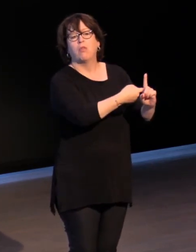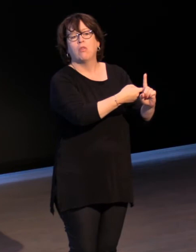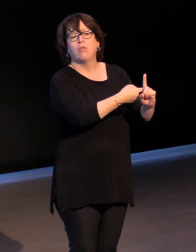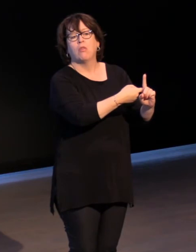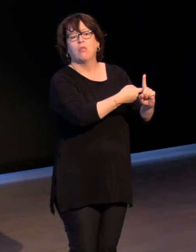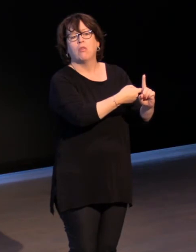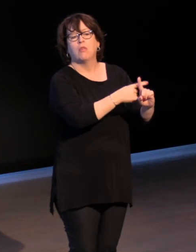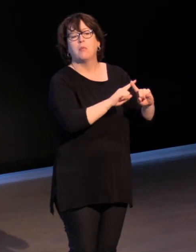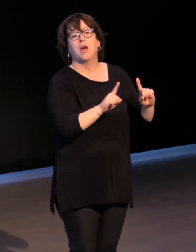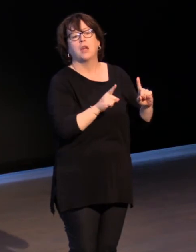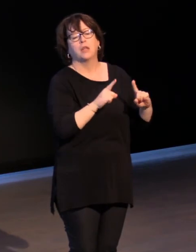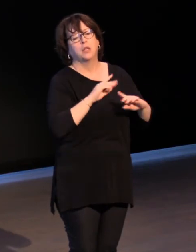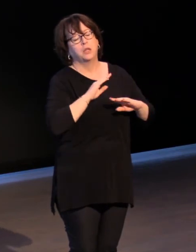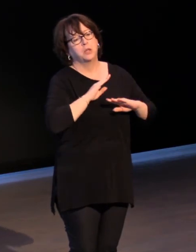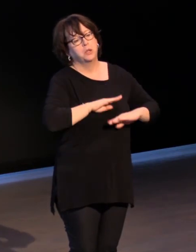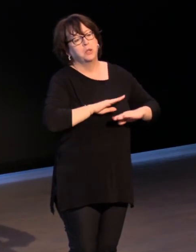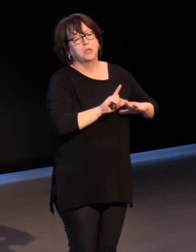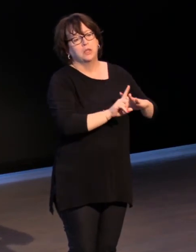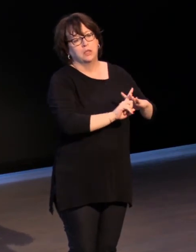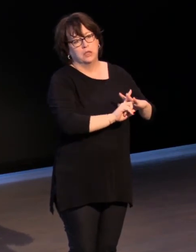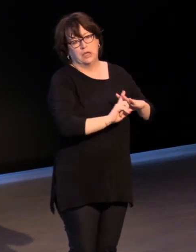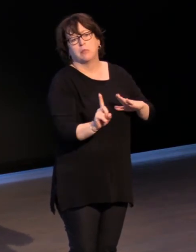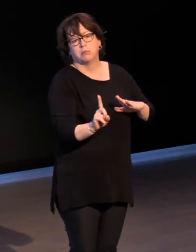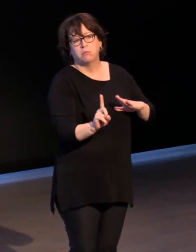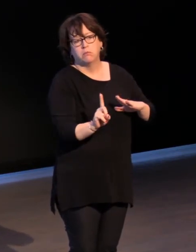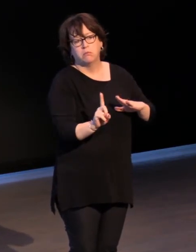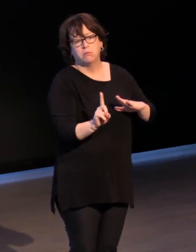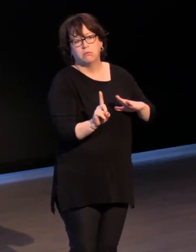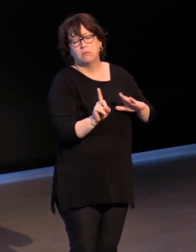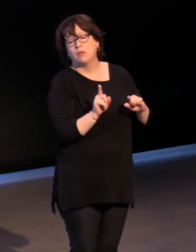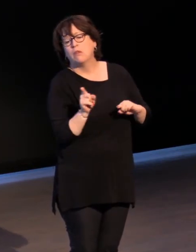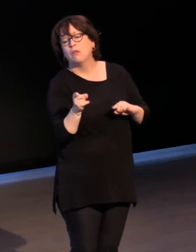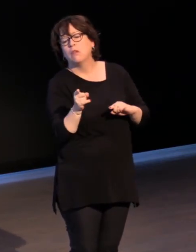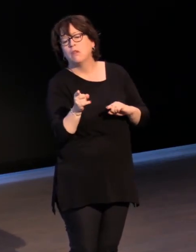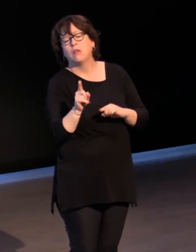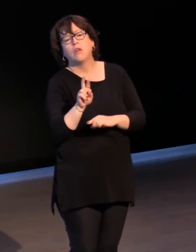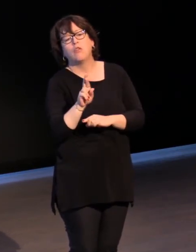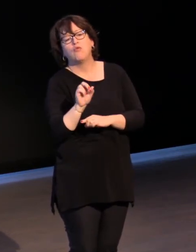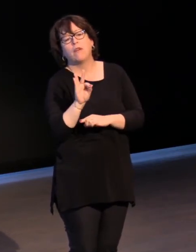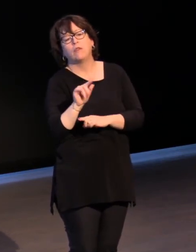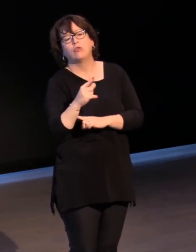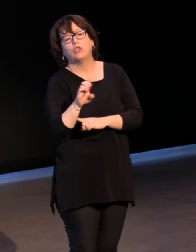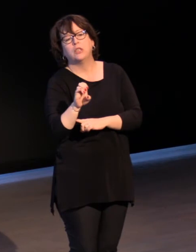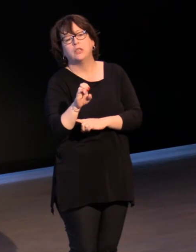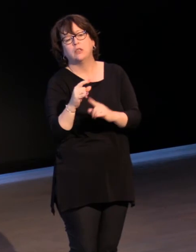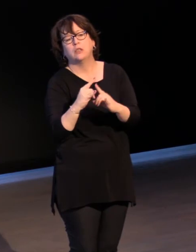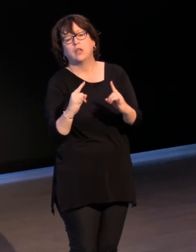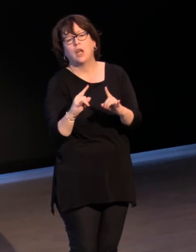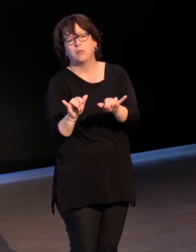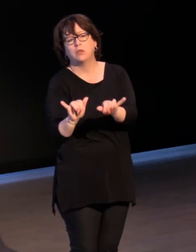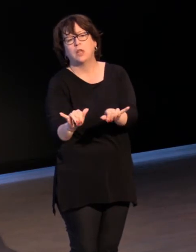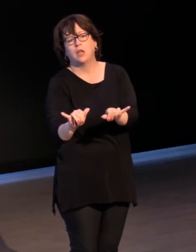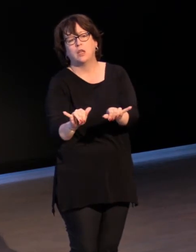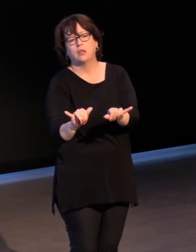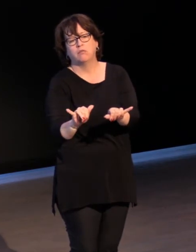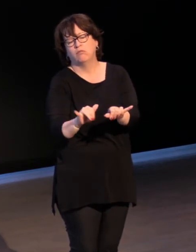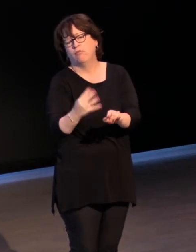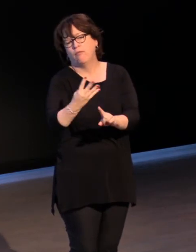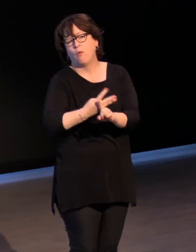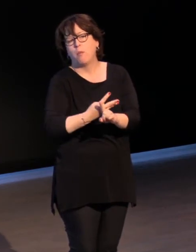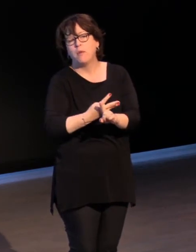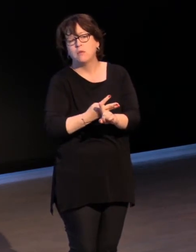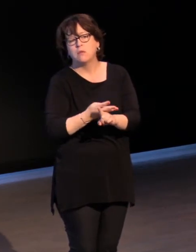but I escaped to a refugee camp where I lived for more than 4 months.